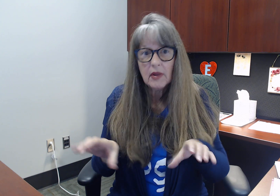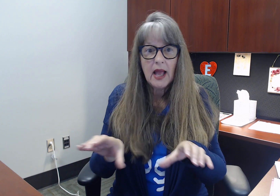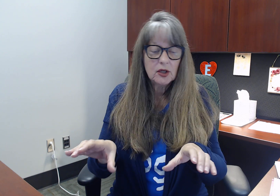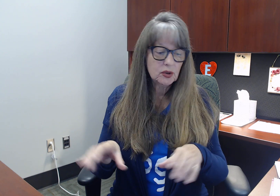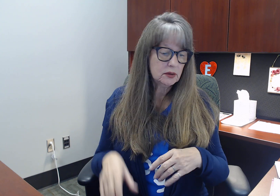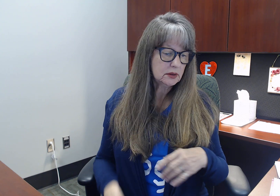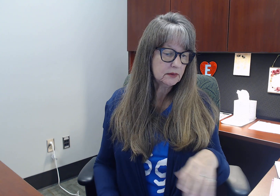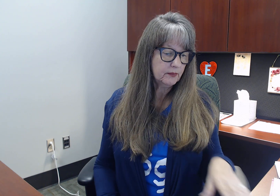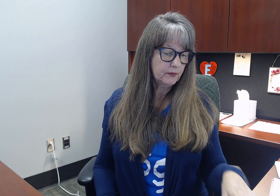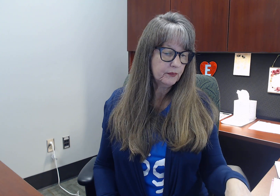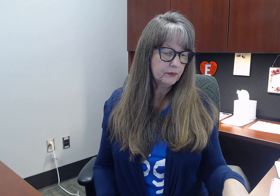actions,